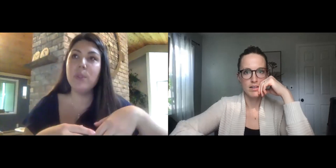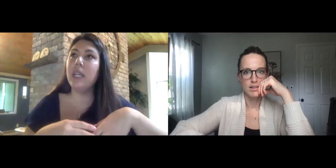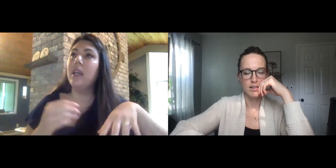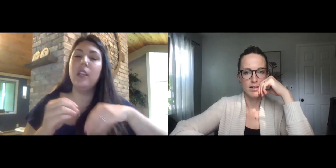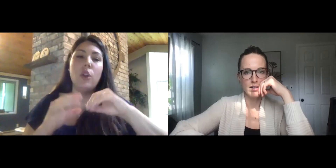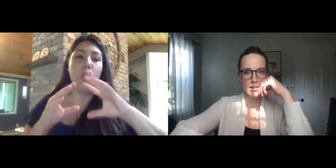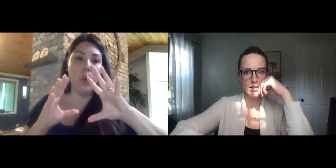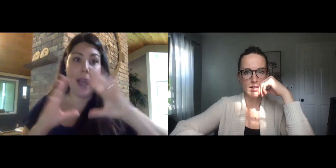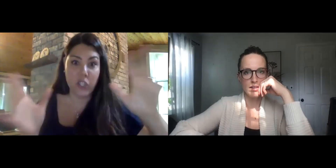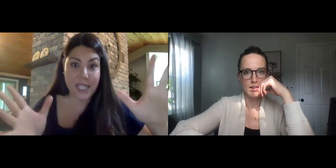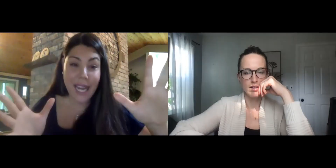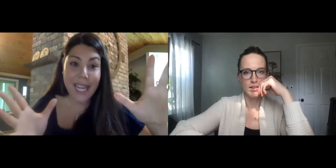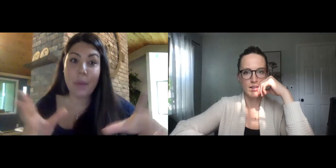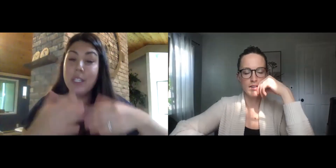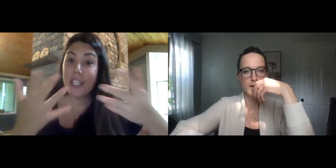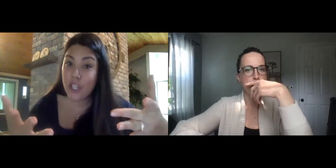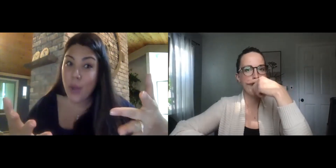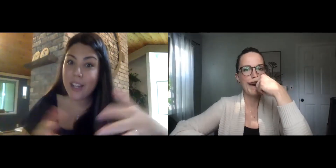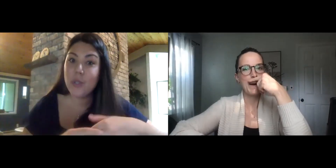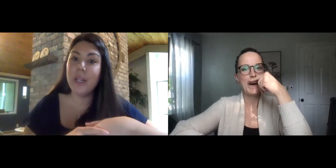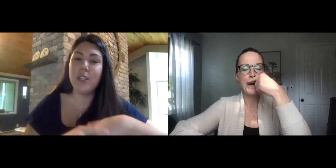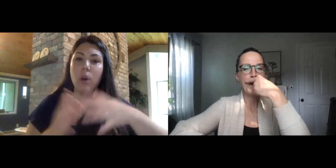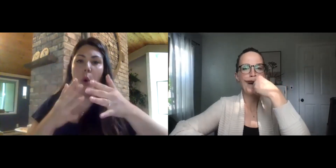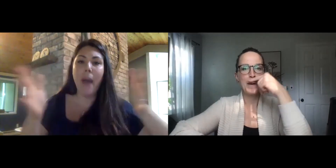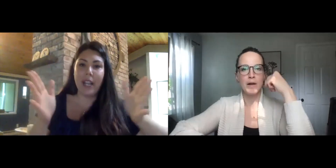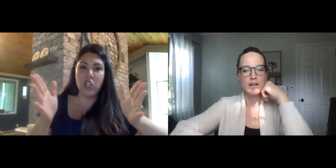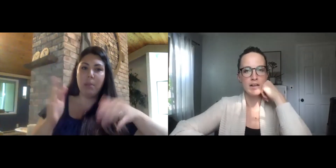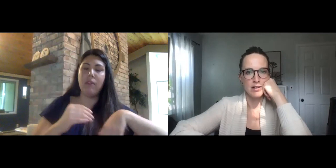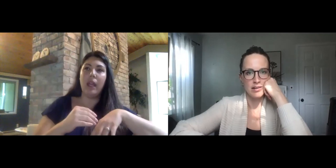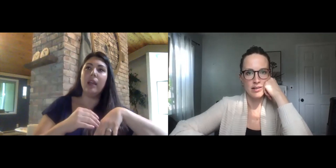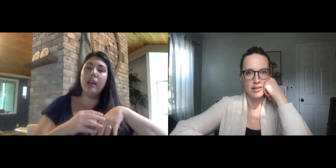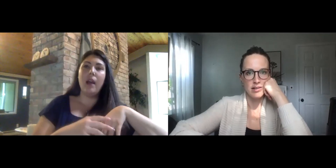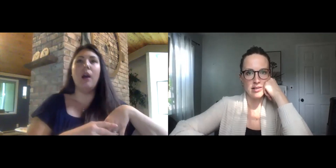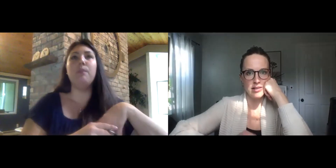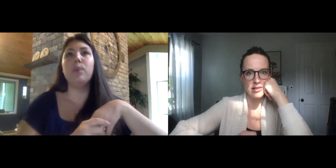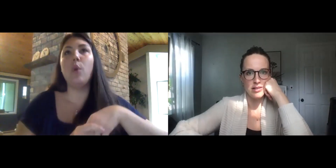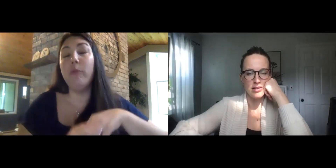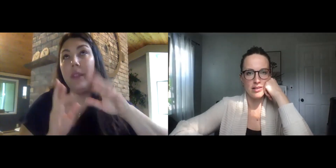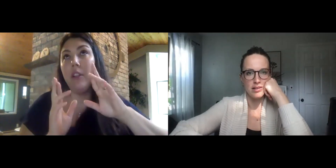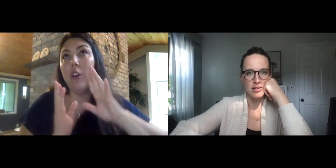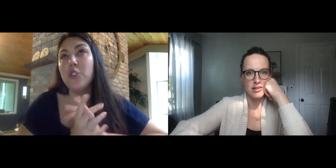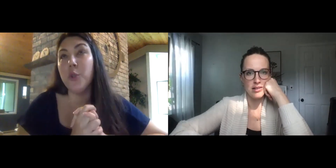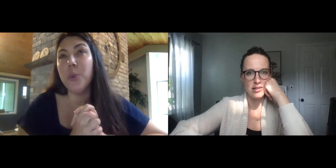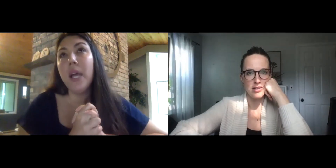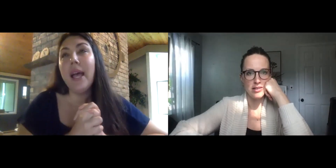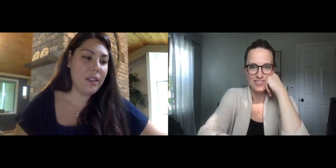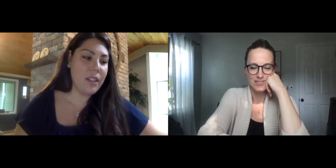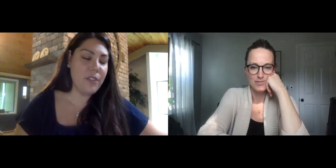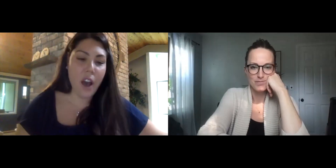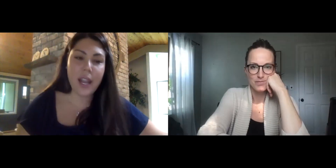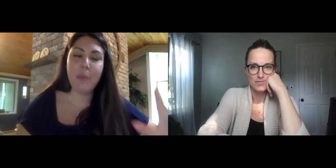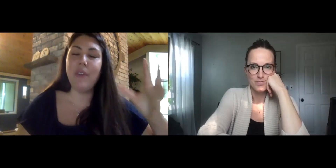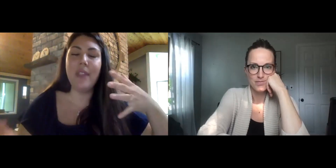our music. We're actually signing it. We're teaching you how to do it. So a whole package type of thing. Hopefully that'll launch soon.